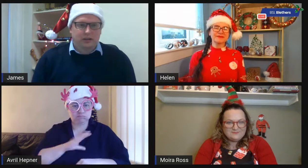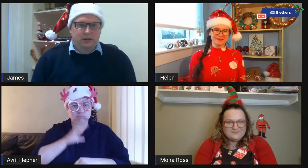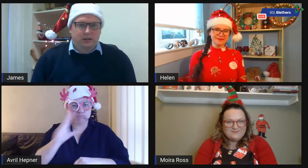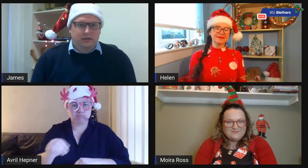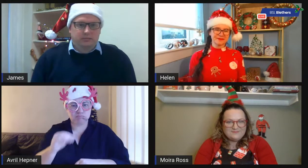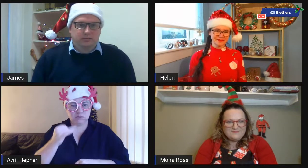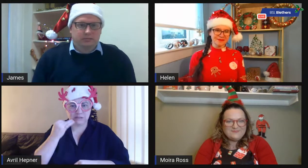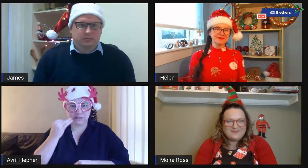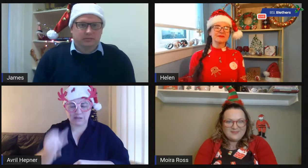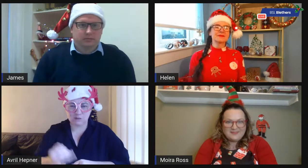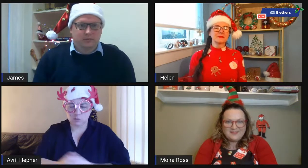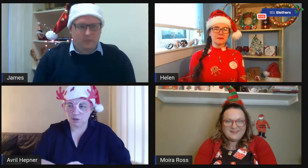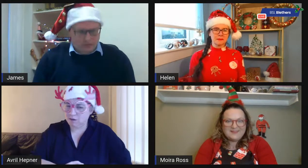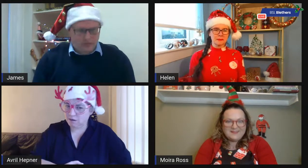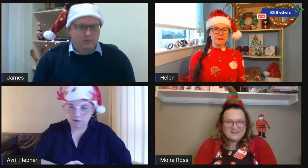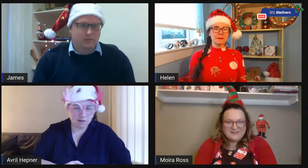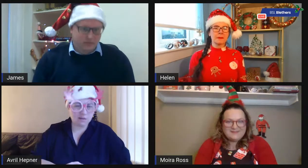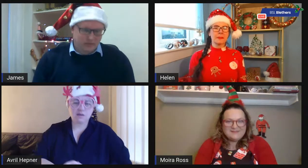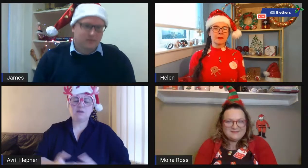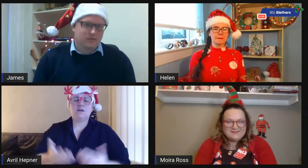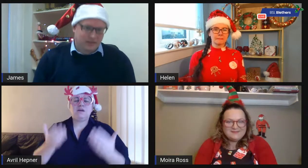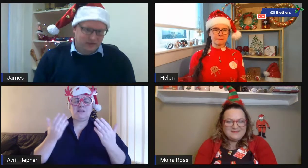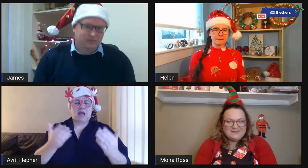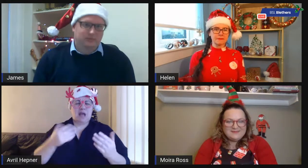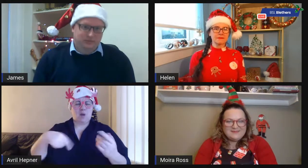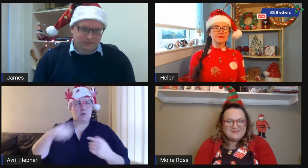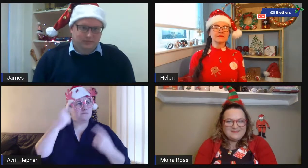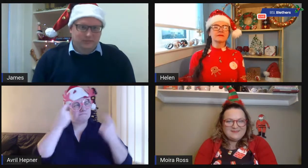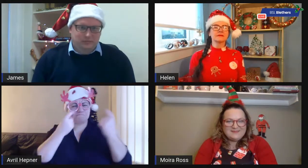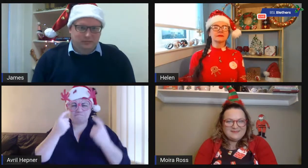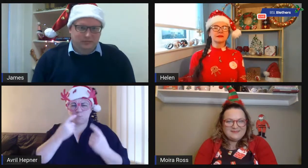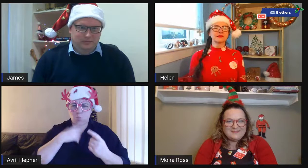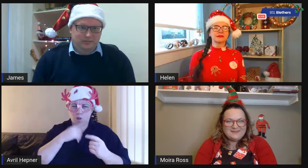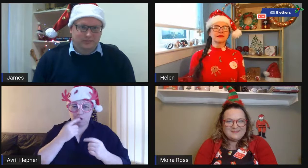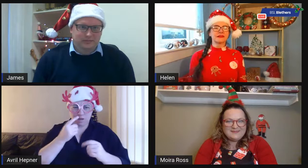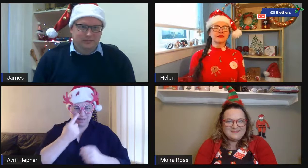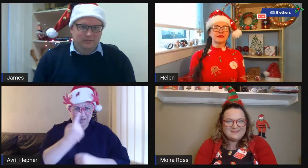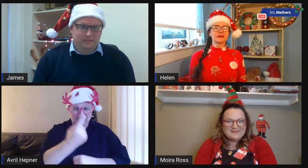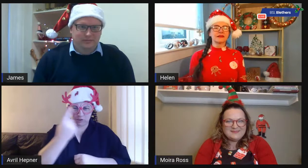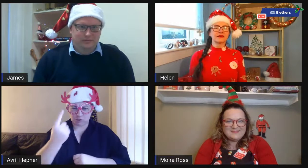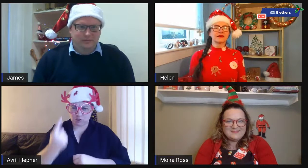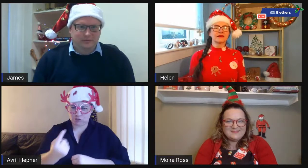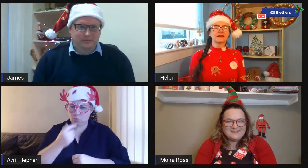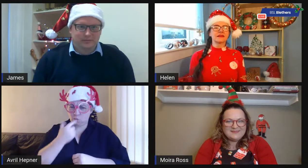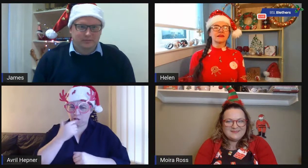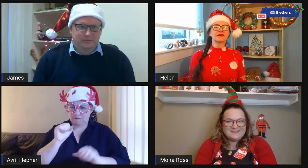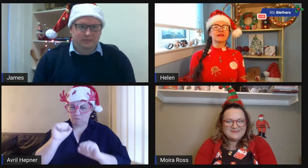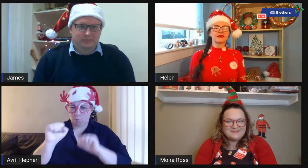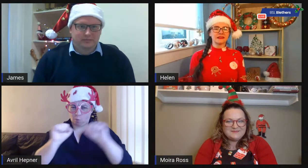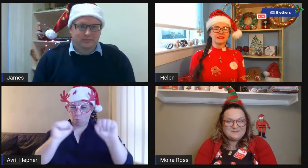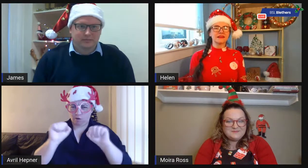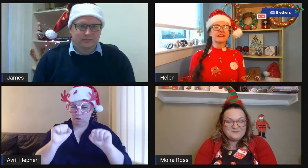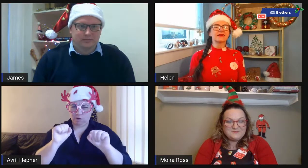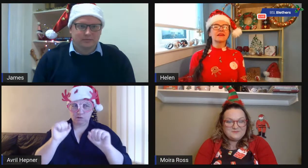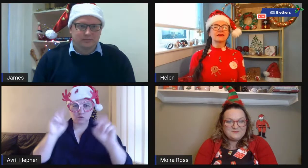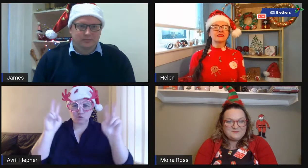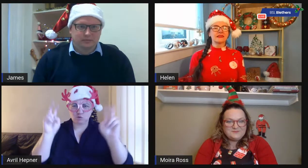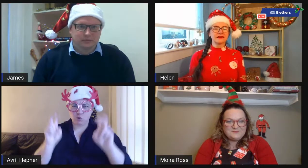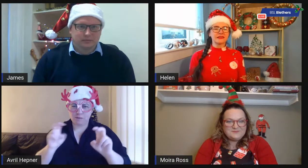But Christmas is almost upon us now. I mean, like we've just got just over a week. So what have you each been doing to